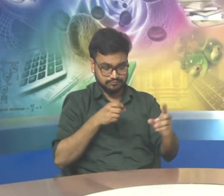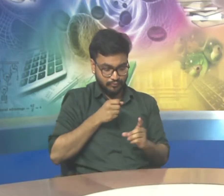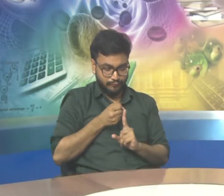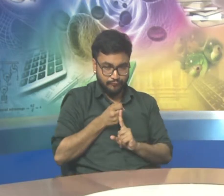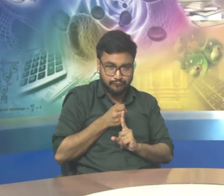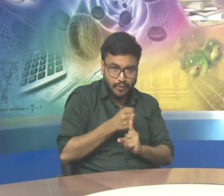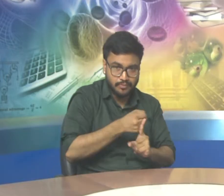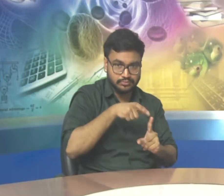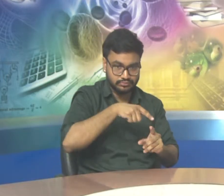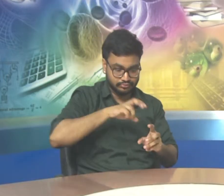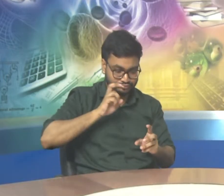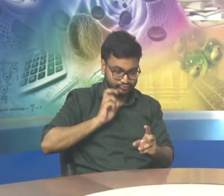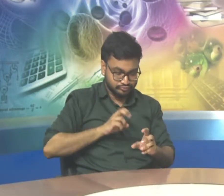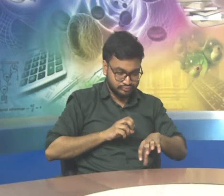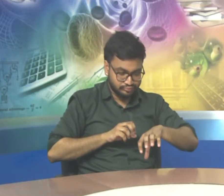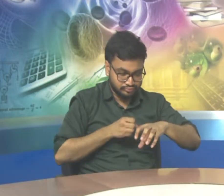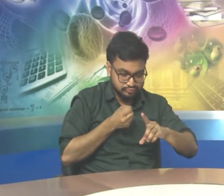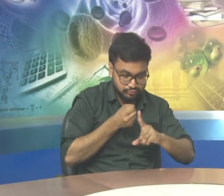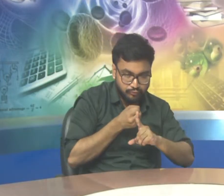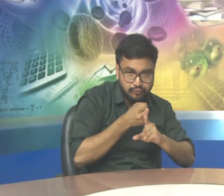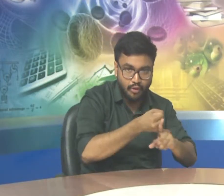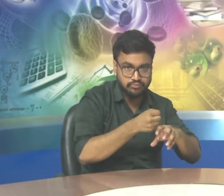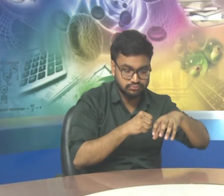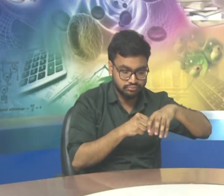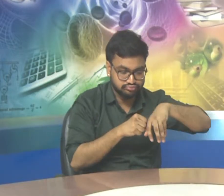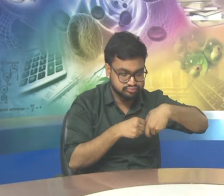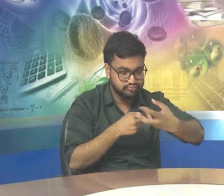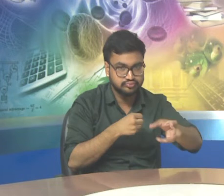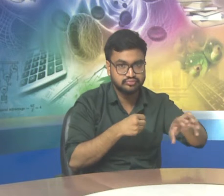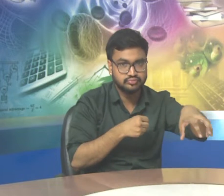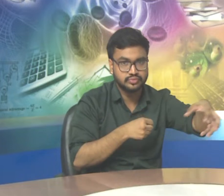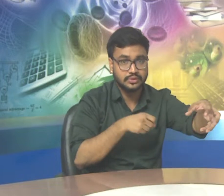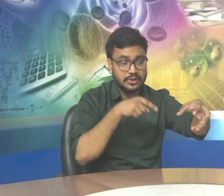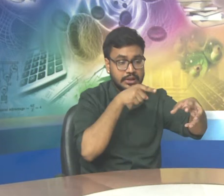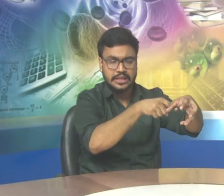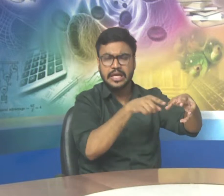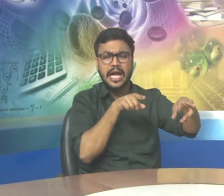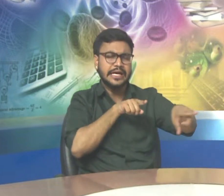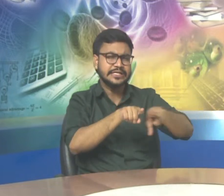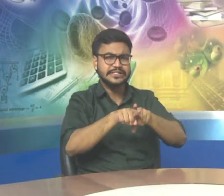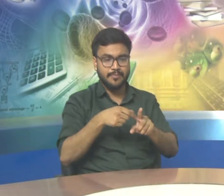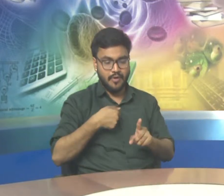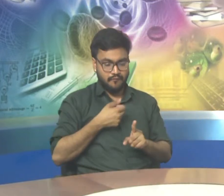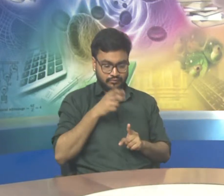Here is a relation between the work, energy and power.